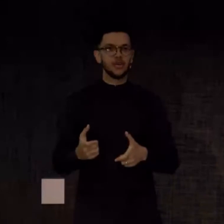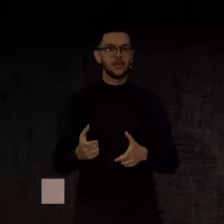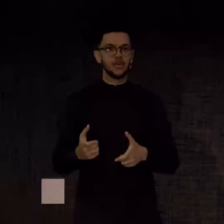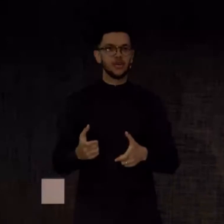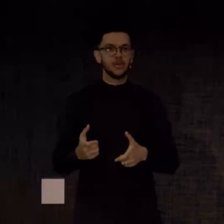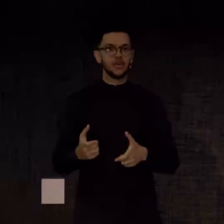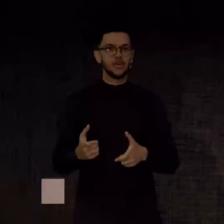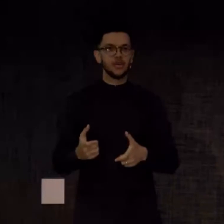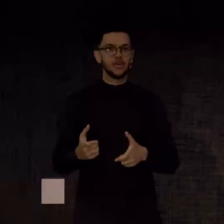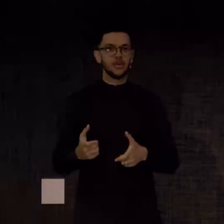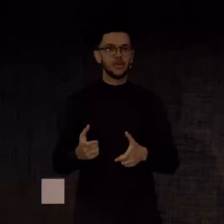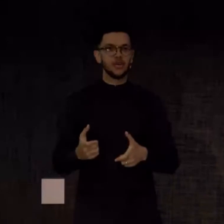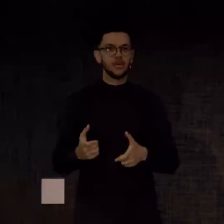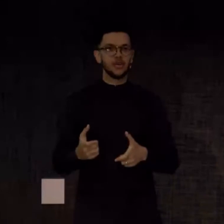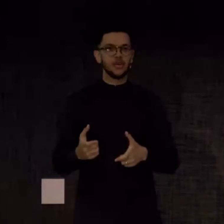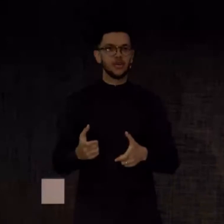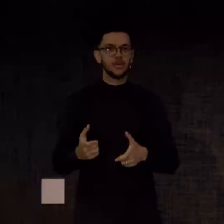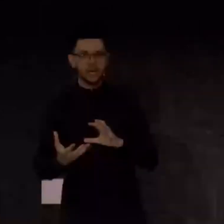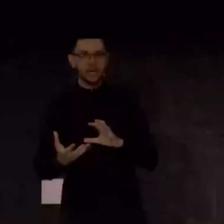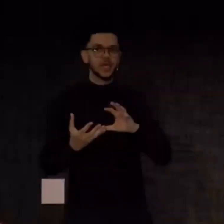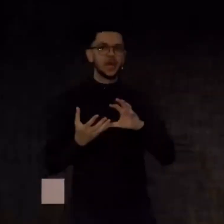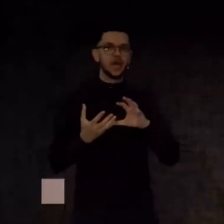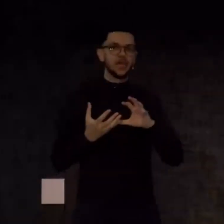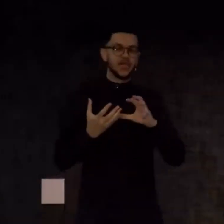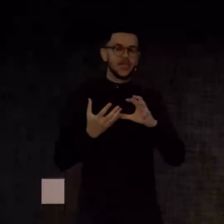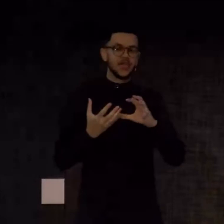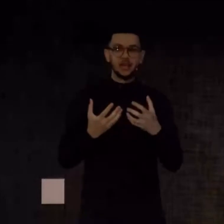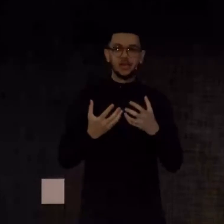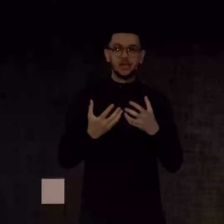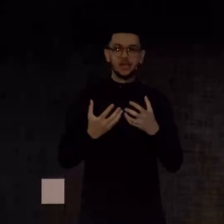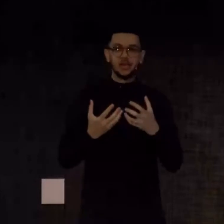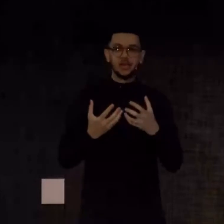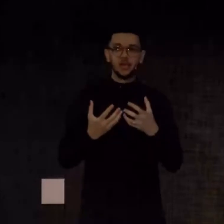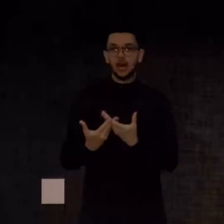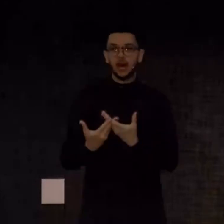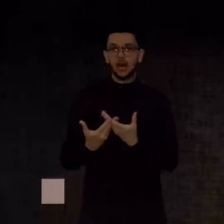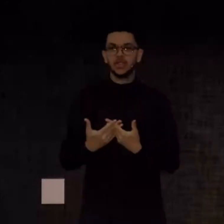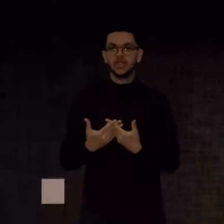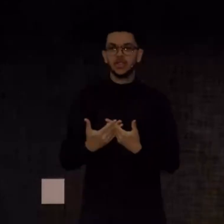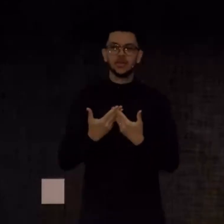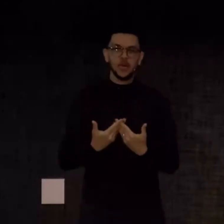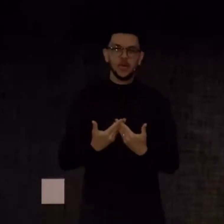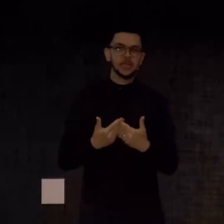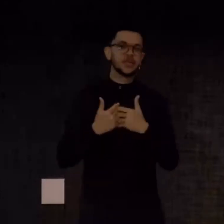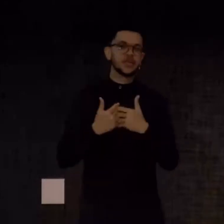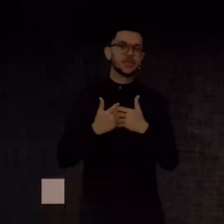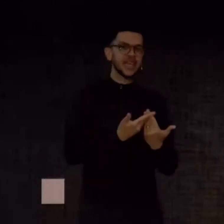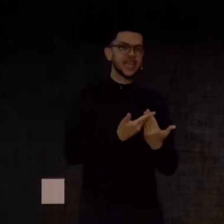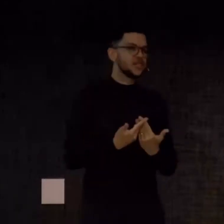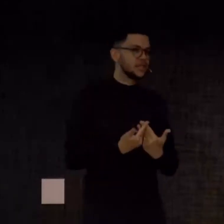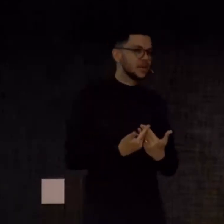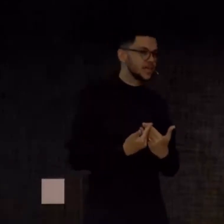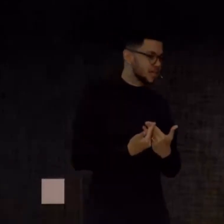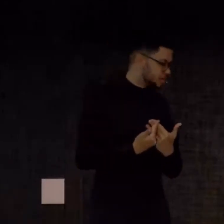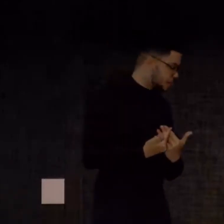Then we do. And so for me, the thing that we are called to do at the moment, 3 decades into